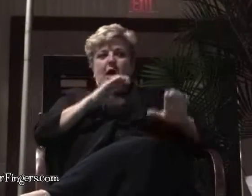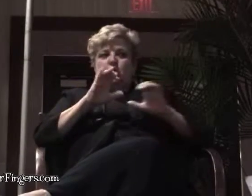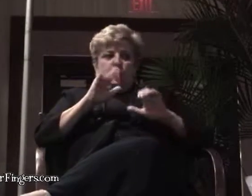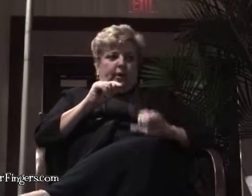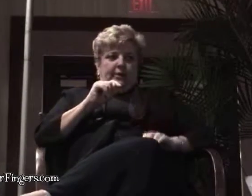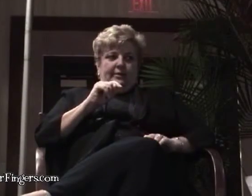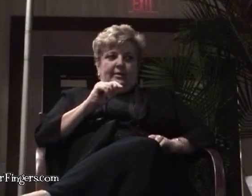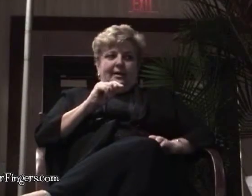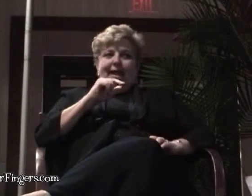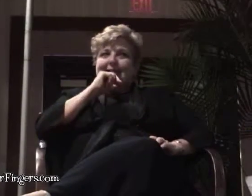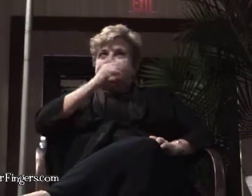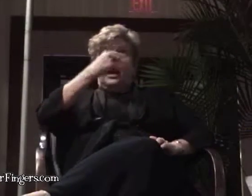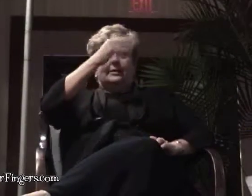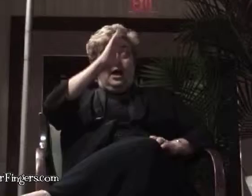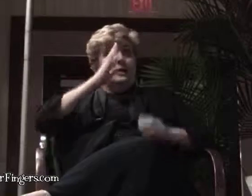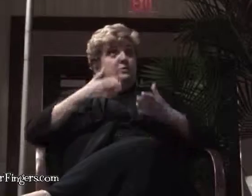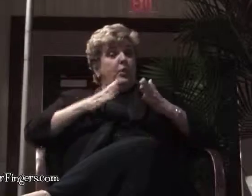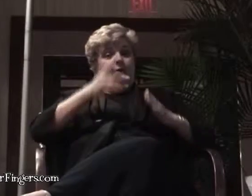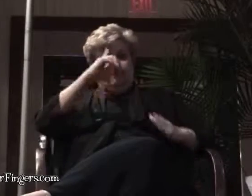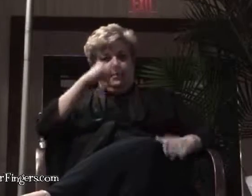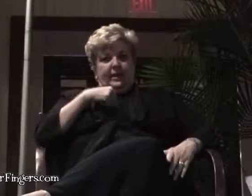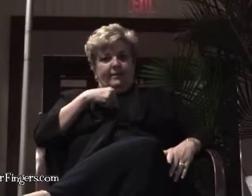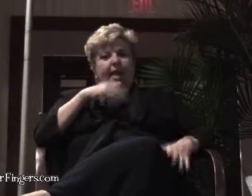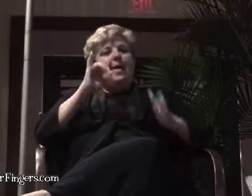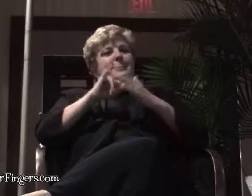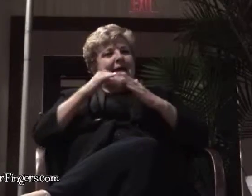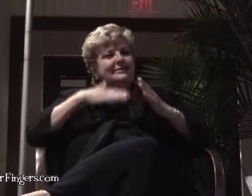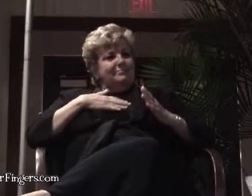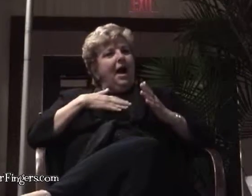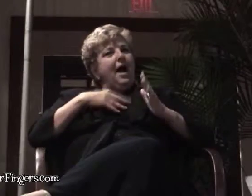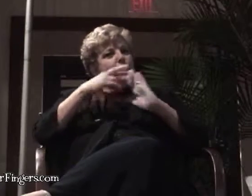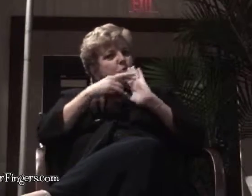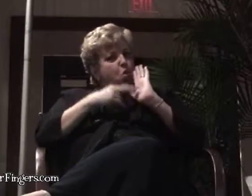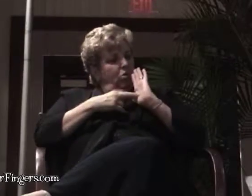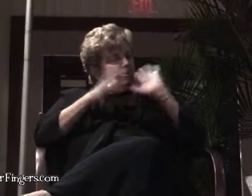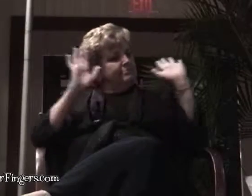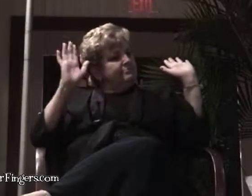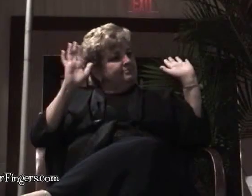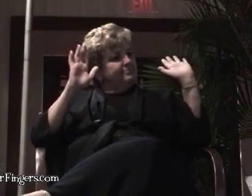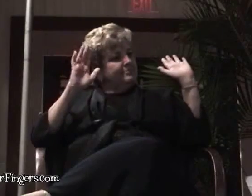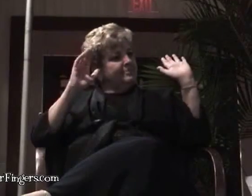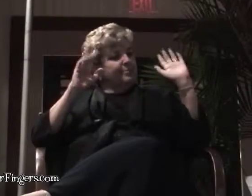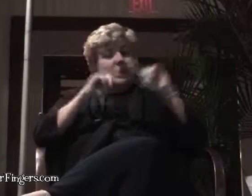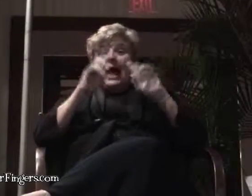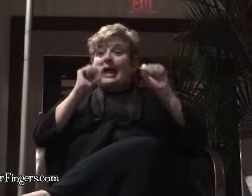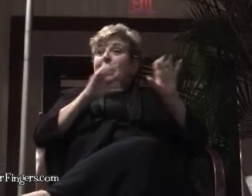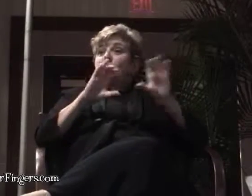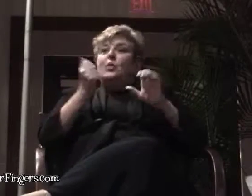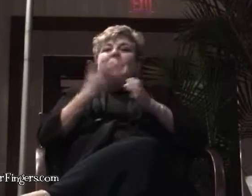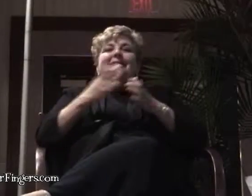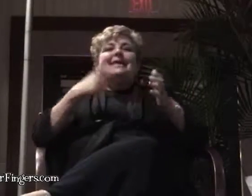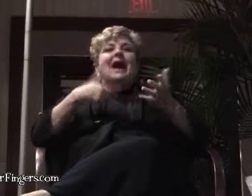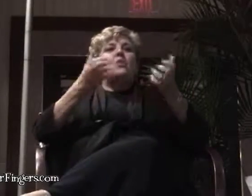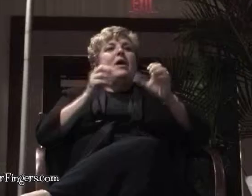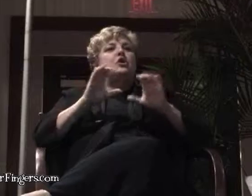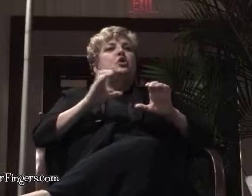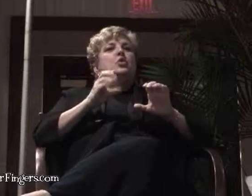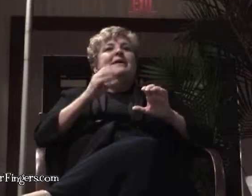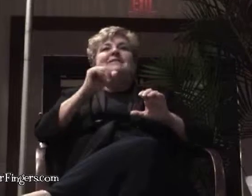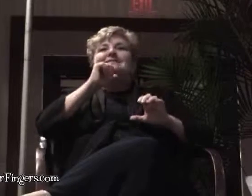for me. That's Otto's rule of thumb of God's will. What do you want to do, Otto? Anything I want to do, I can do, as long as it's not a secret. And that